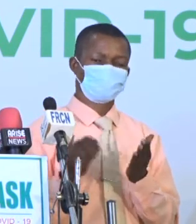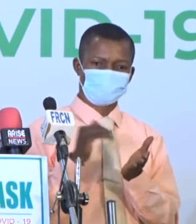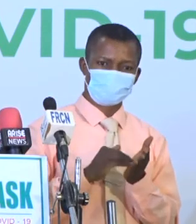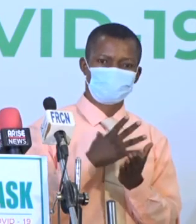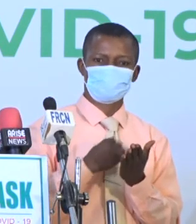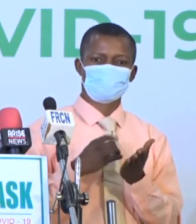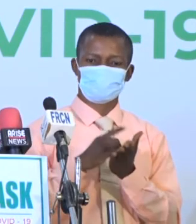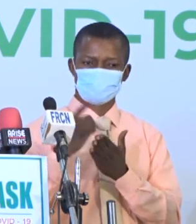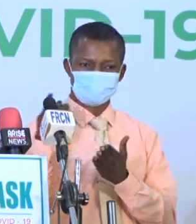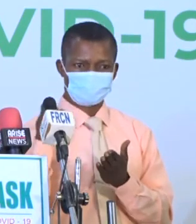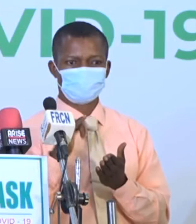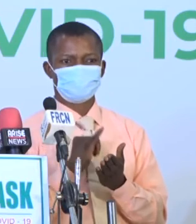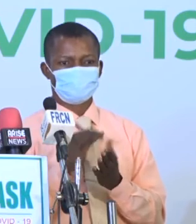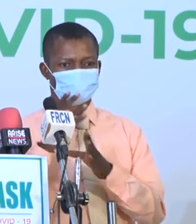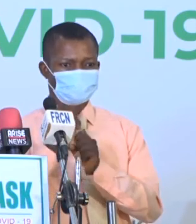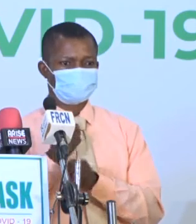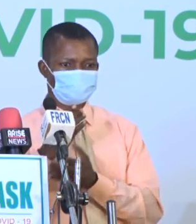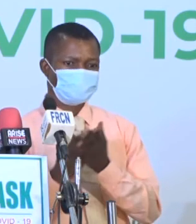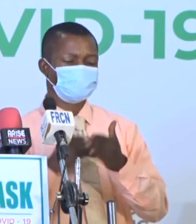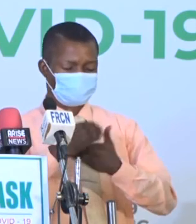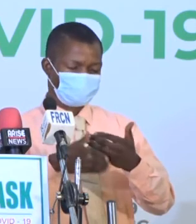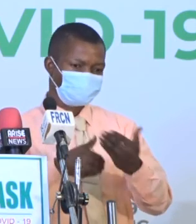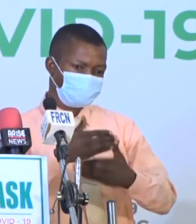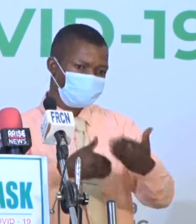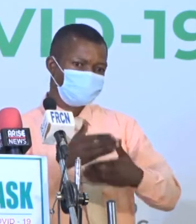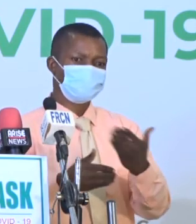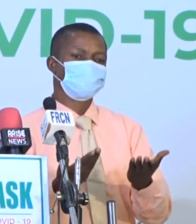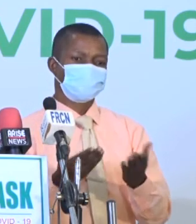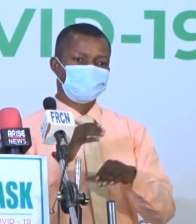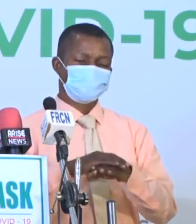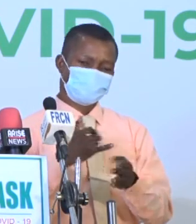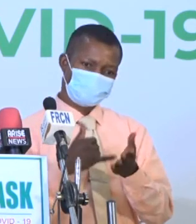last report I received, they've made significant progress in closing